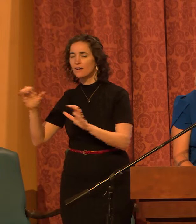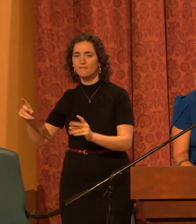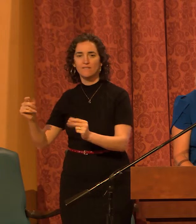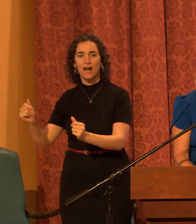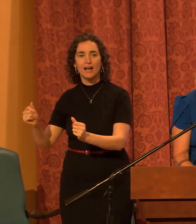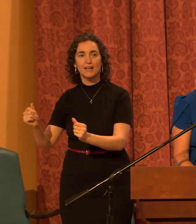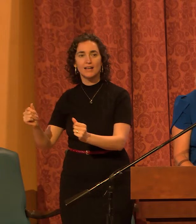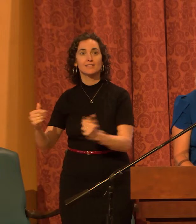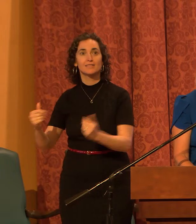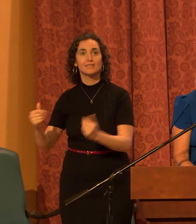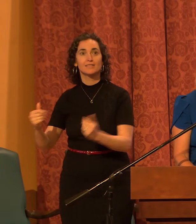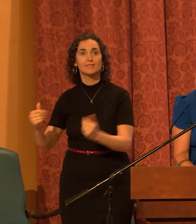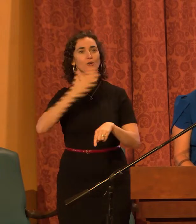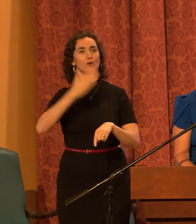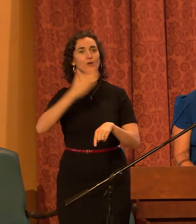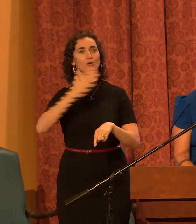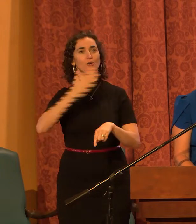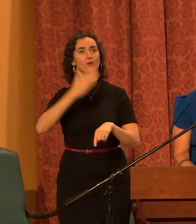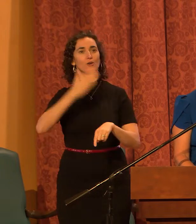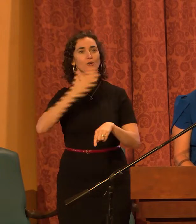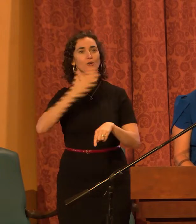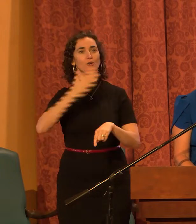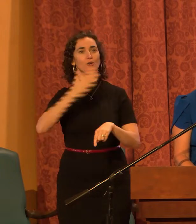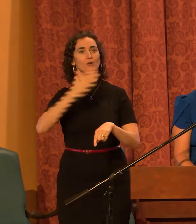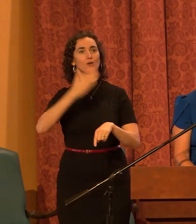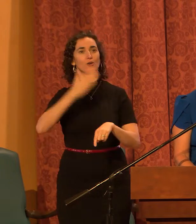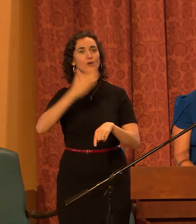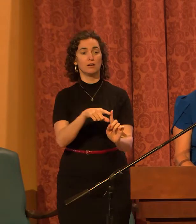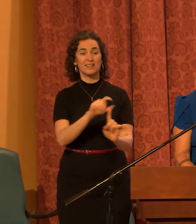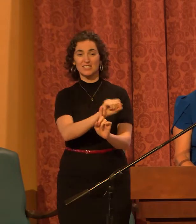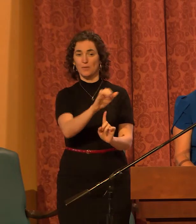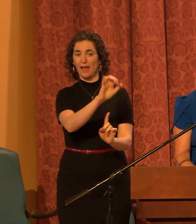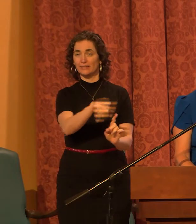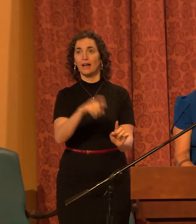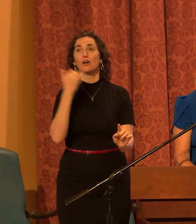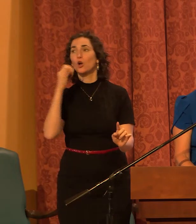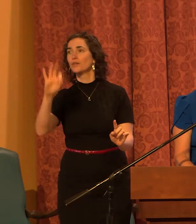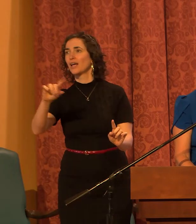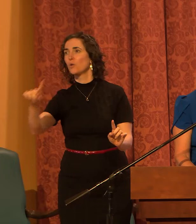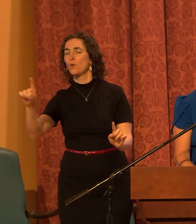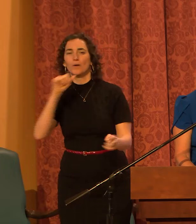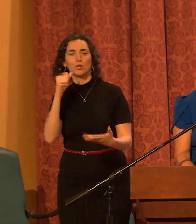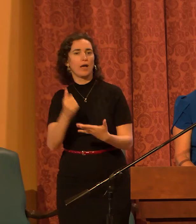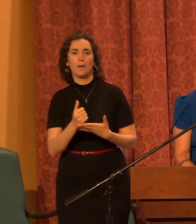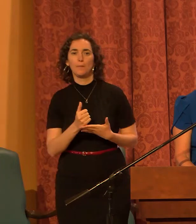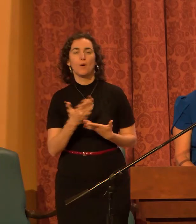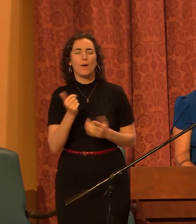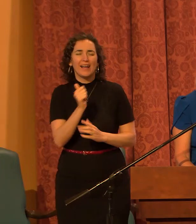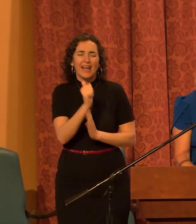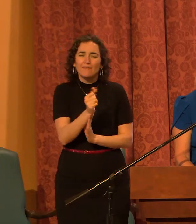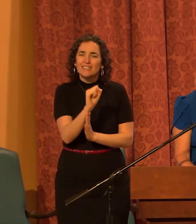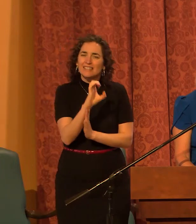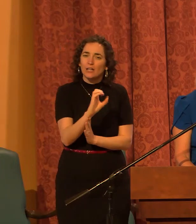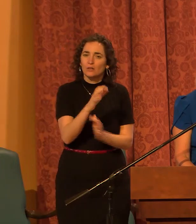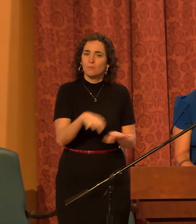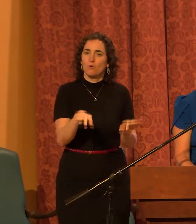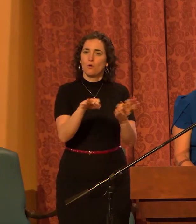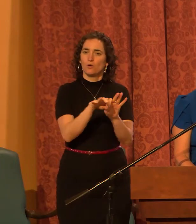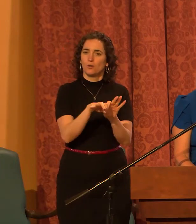to see another day. There is no 911 for a situation like ours, when every second